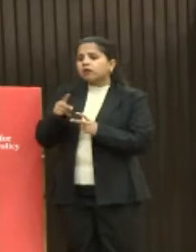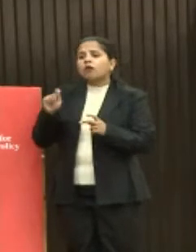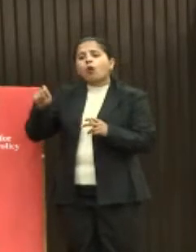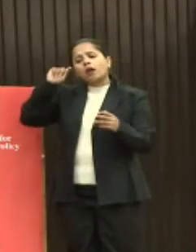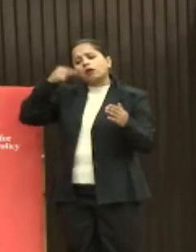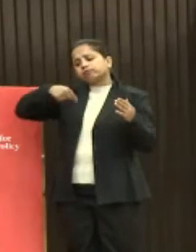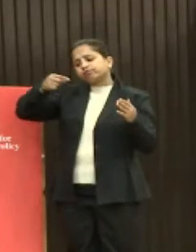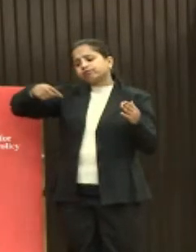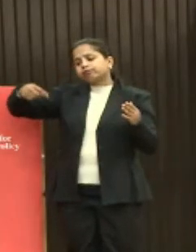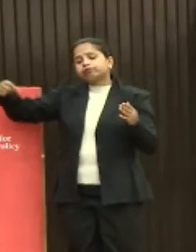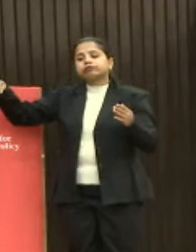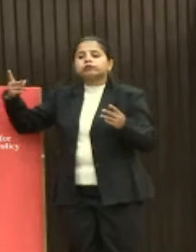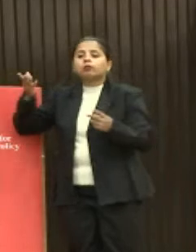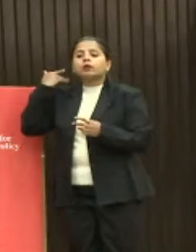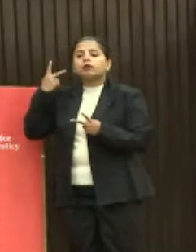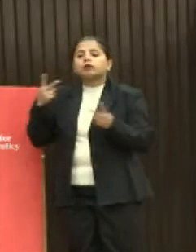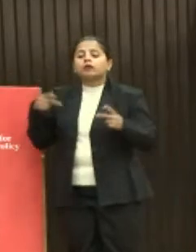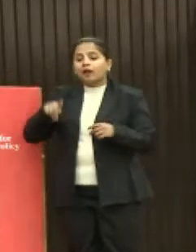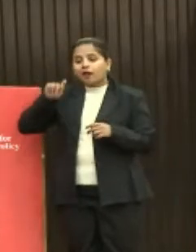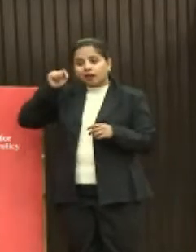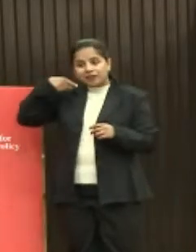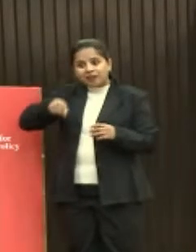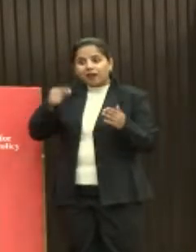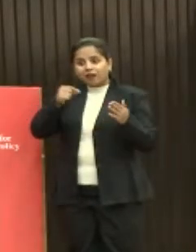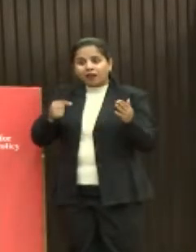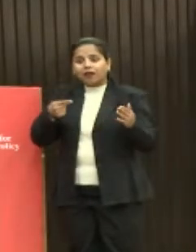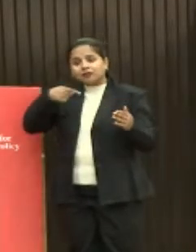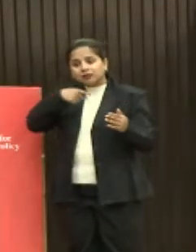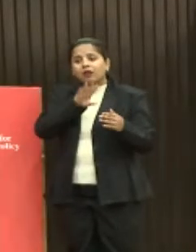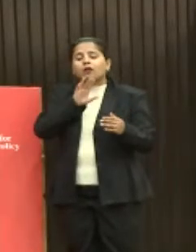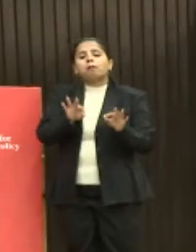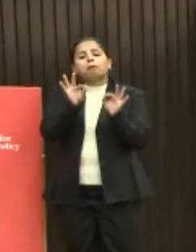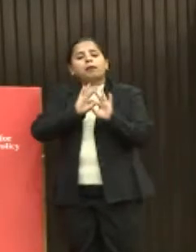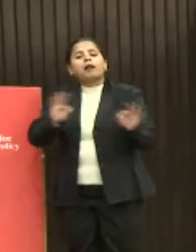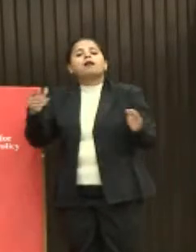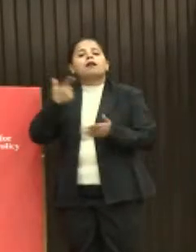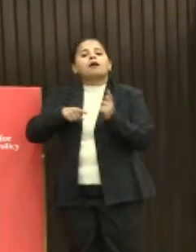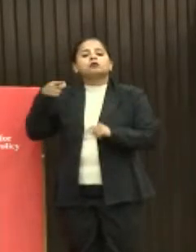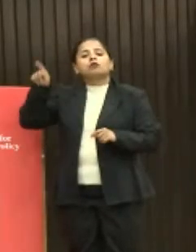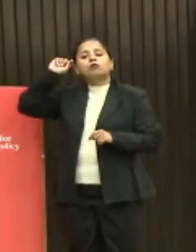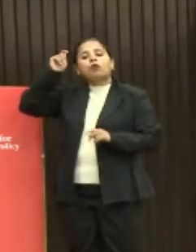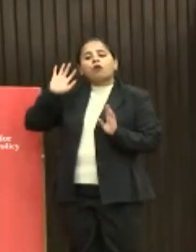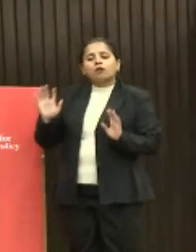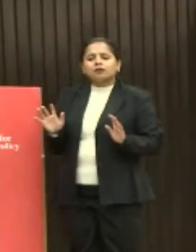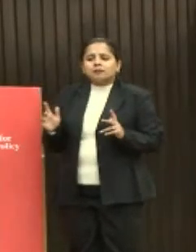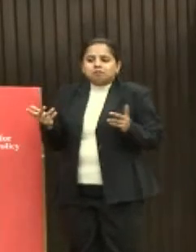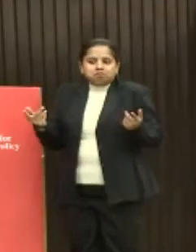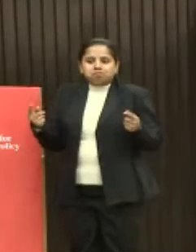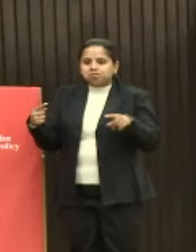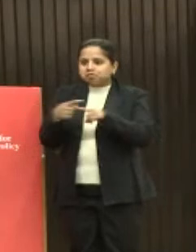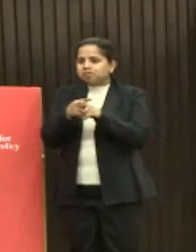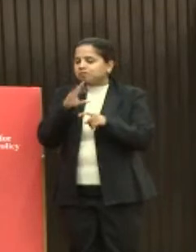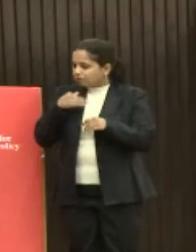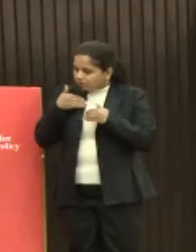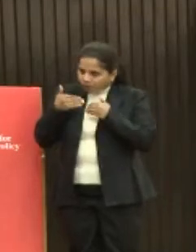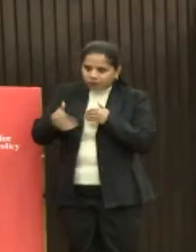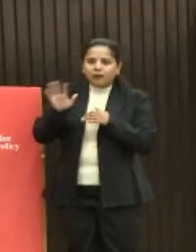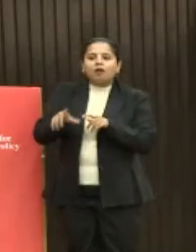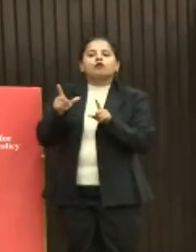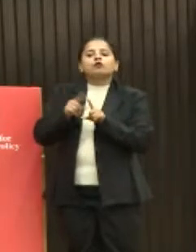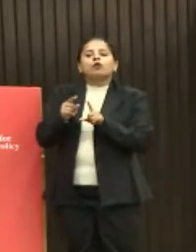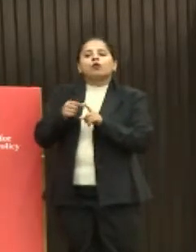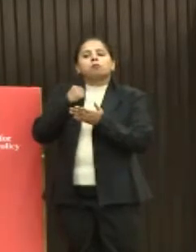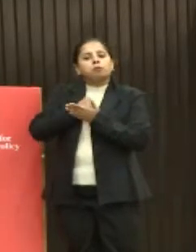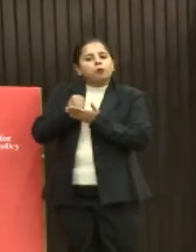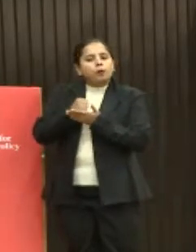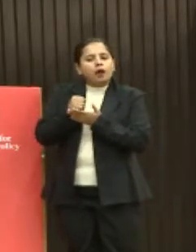English, whereas the English themselves write in plain language. So I think it's ironic that we continue these practices that